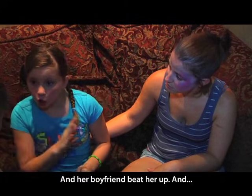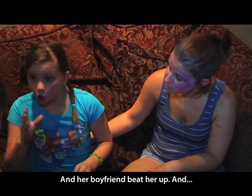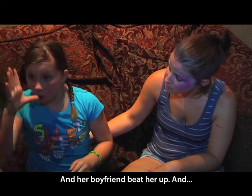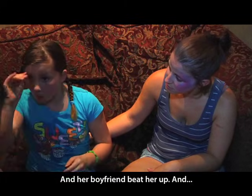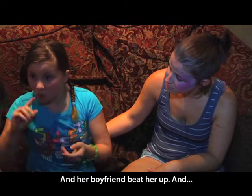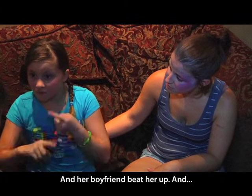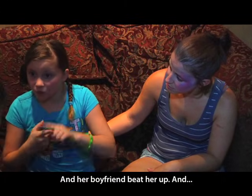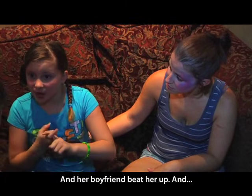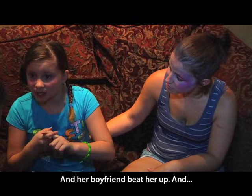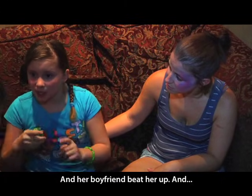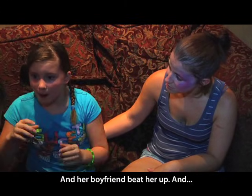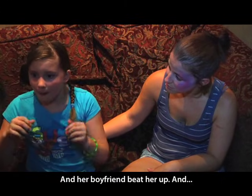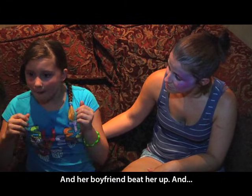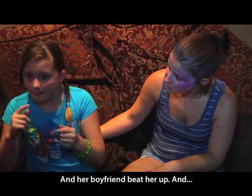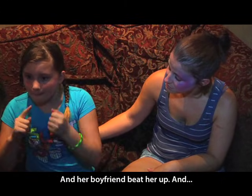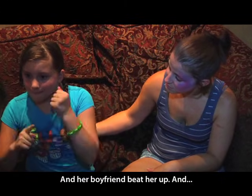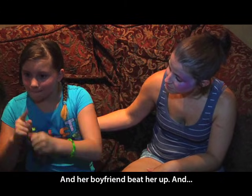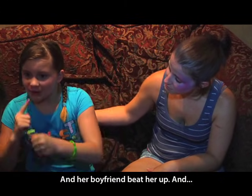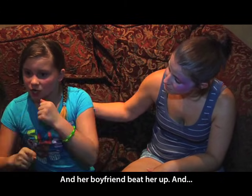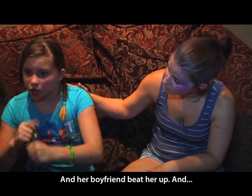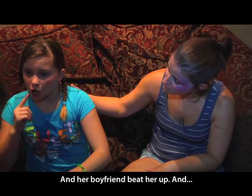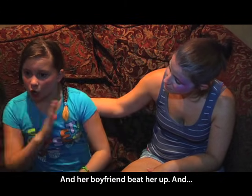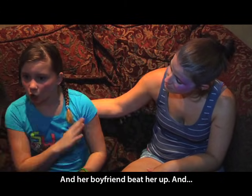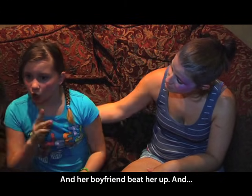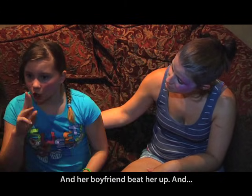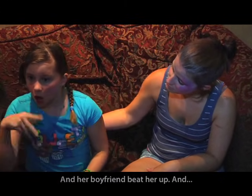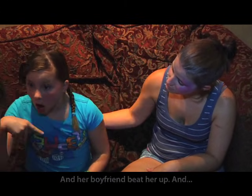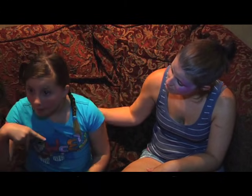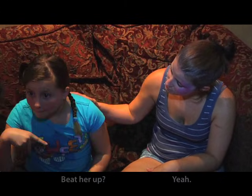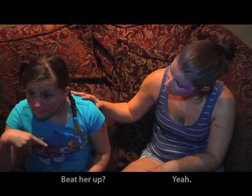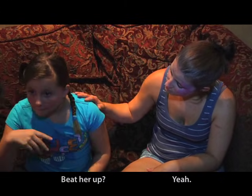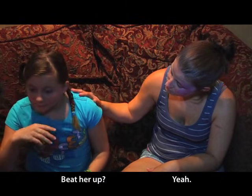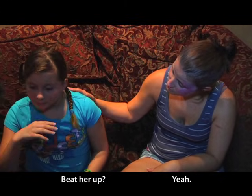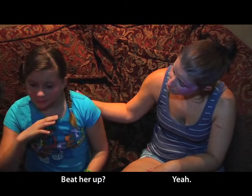her boyfriend beat her up, Beat her up.